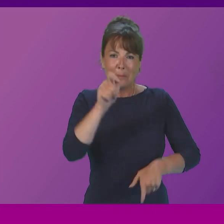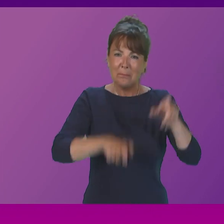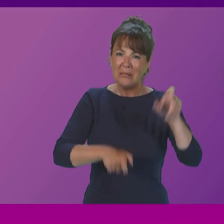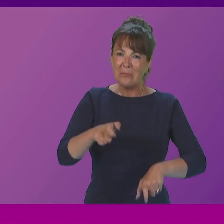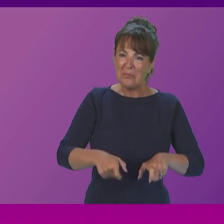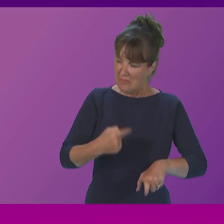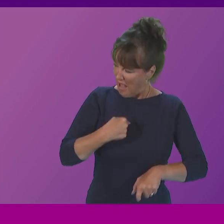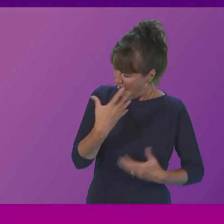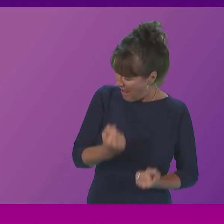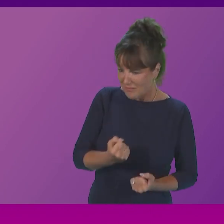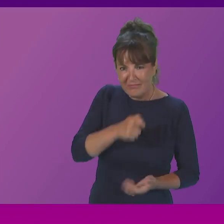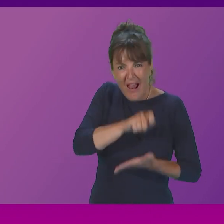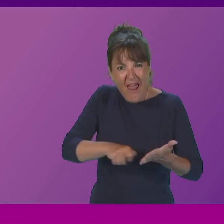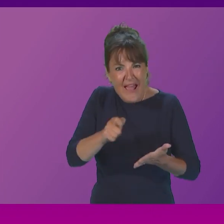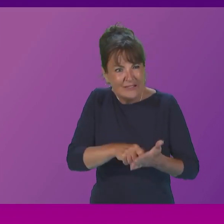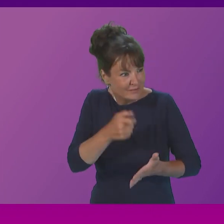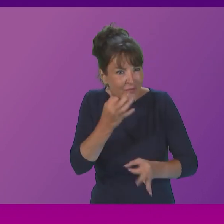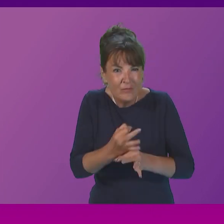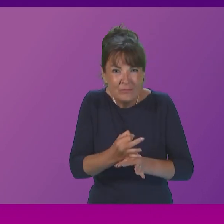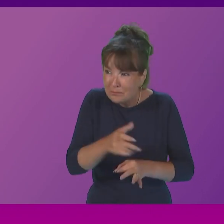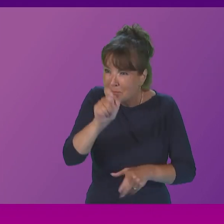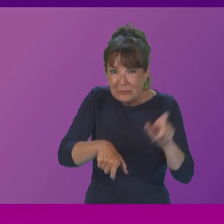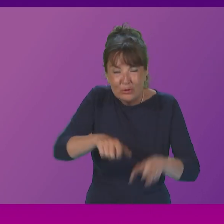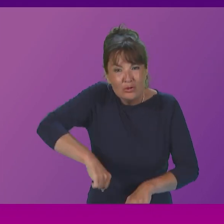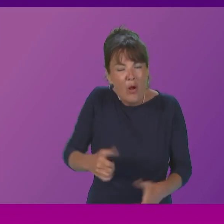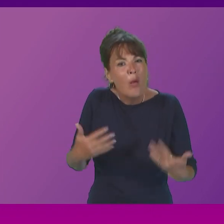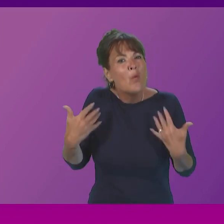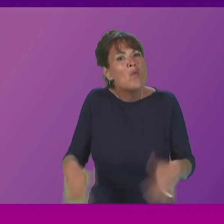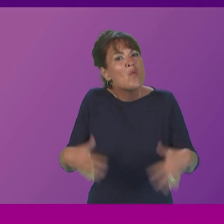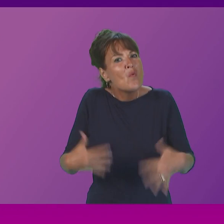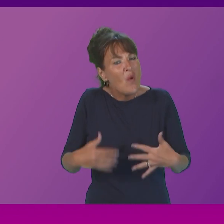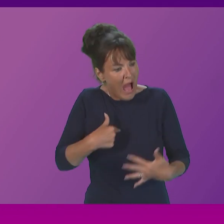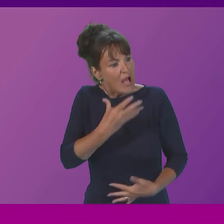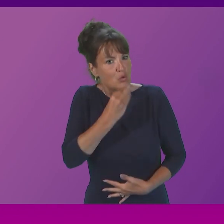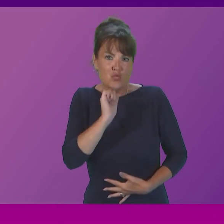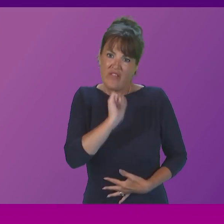use of the voice that I've got for the people that elected me to represent them.